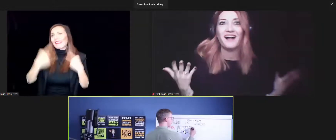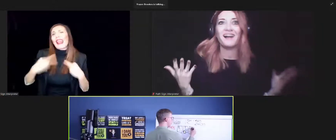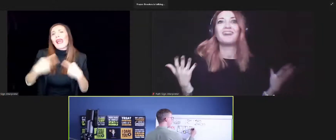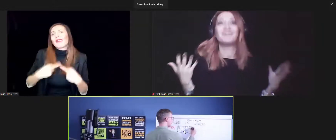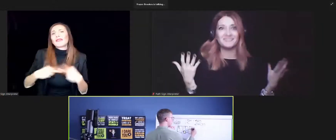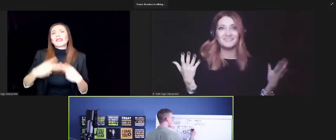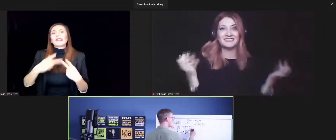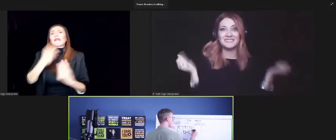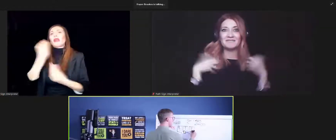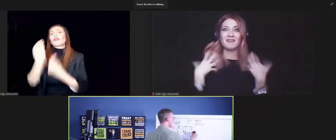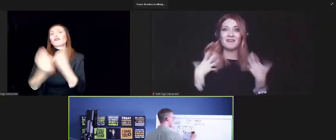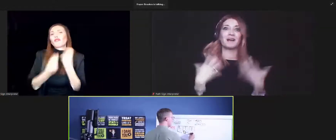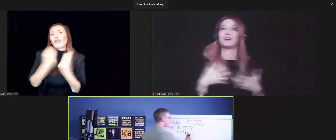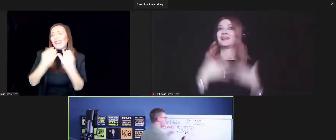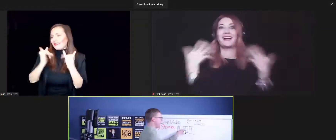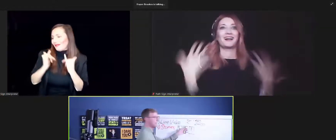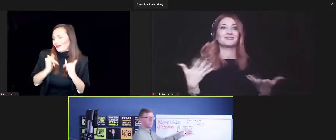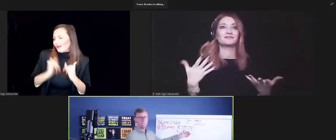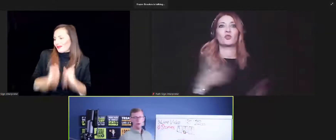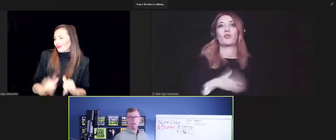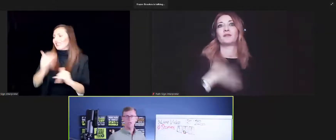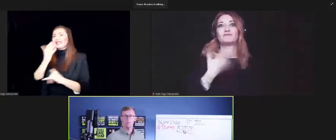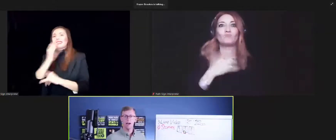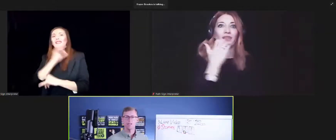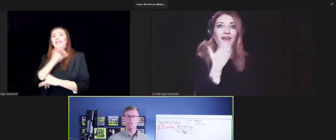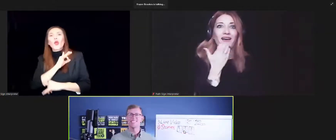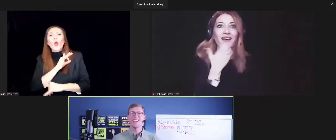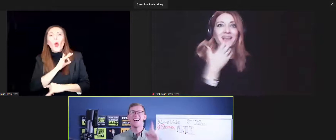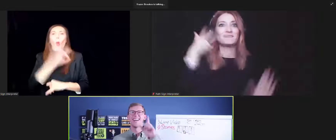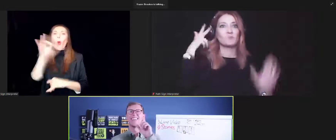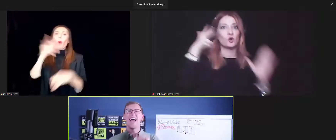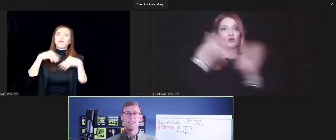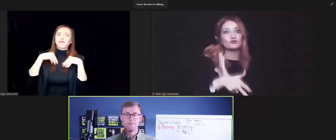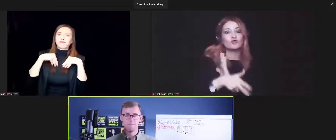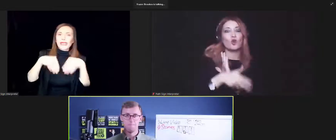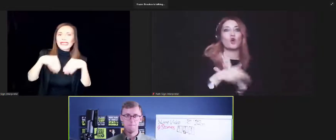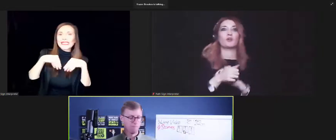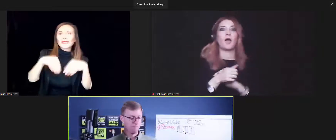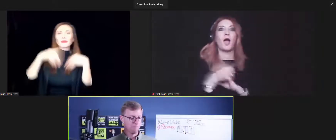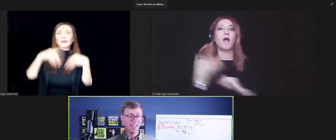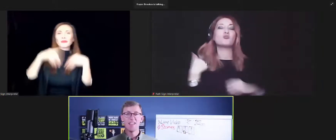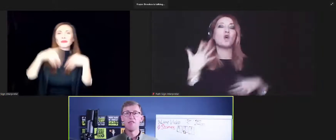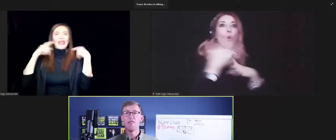attending events, behind the scenes, behind the scenes, behind the scenes. Then,